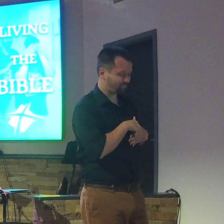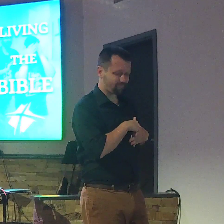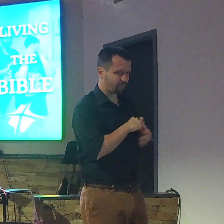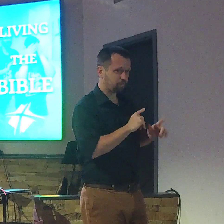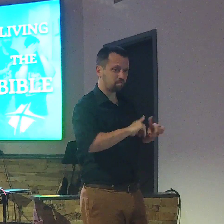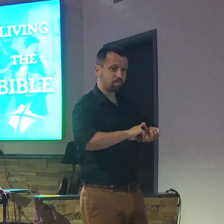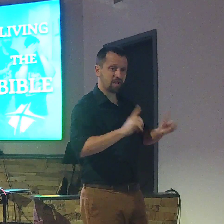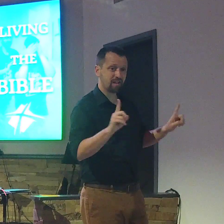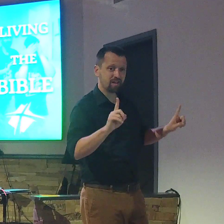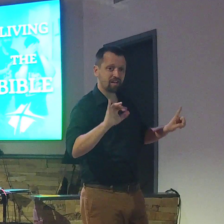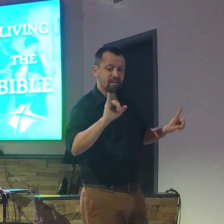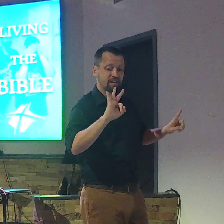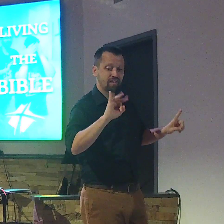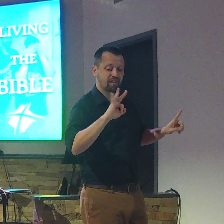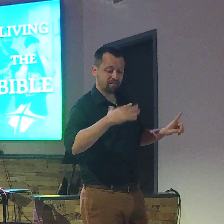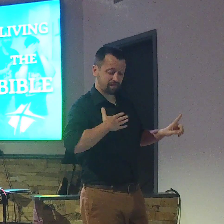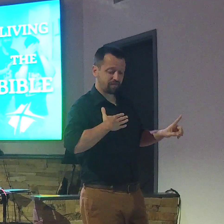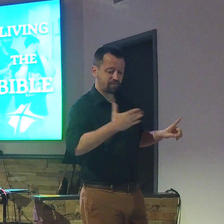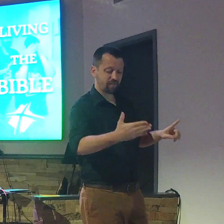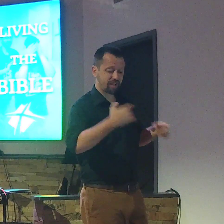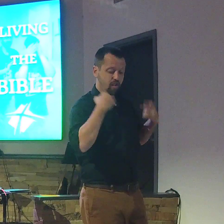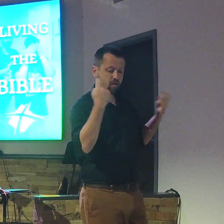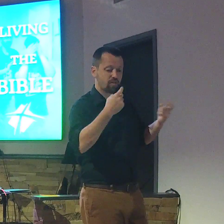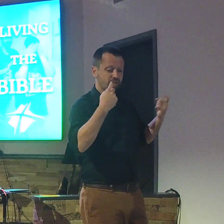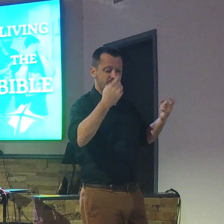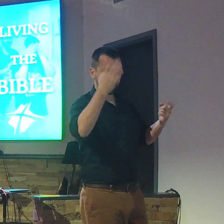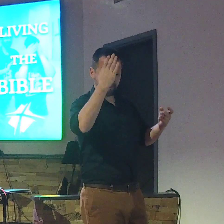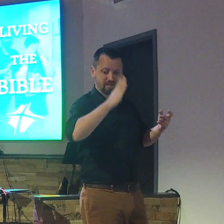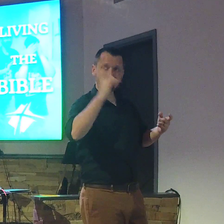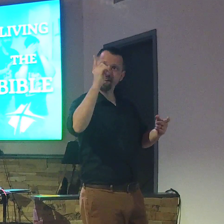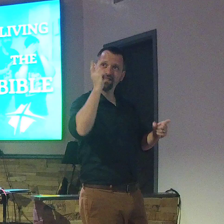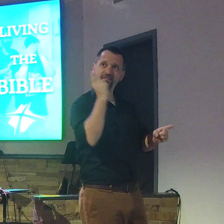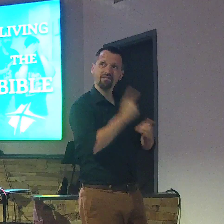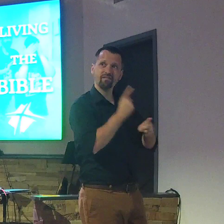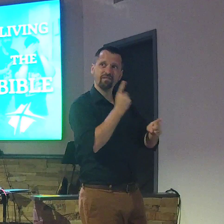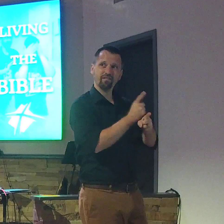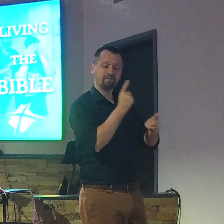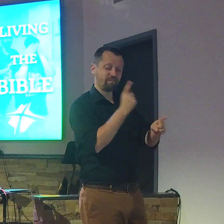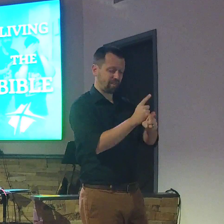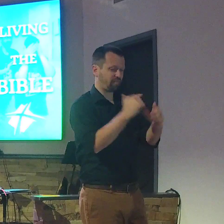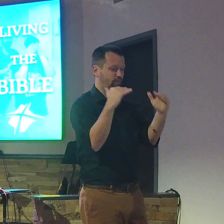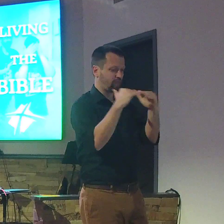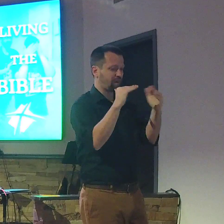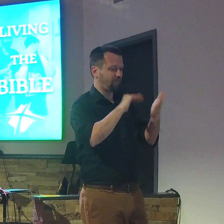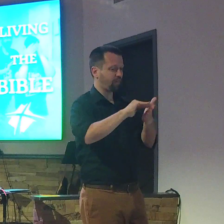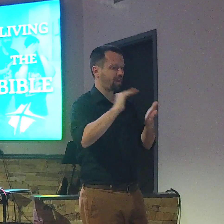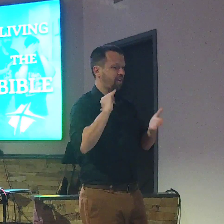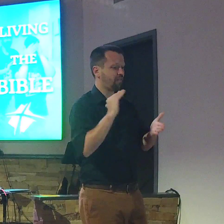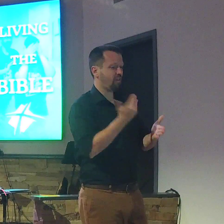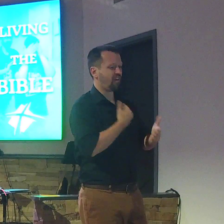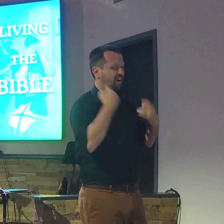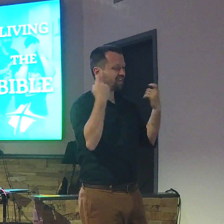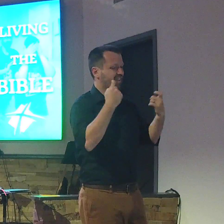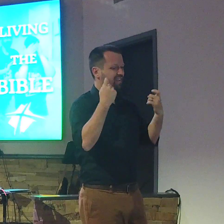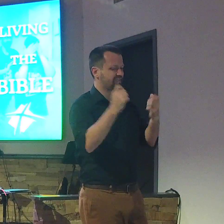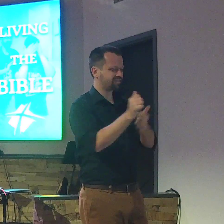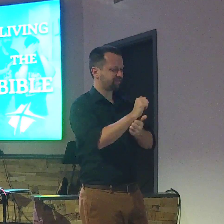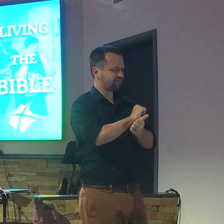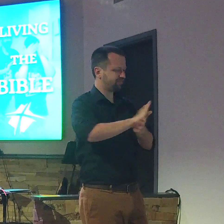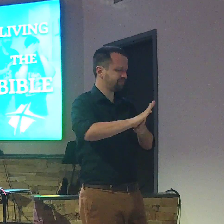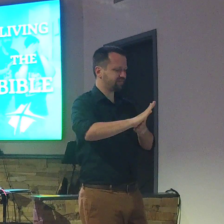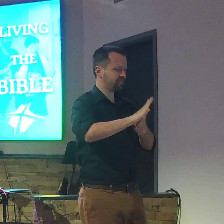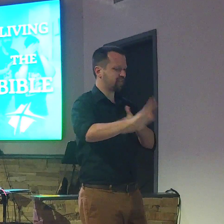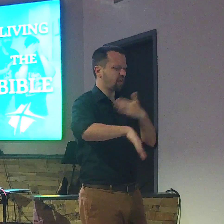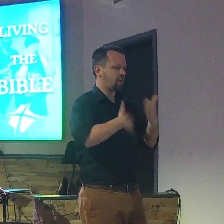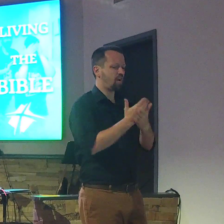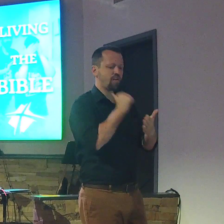But if we confess our sins, God is faithful and just to forgive our sins and cleanse us from all that